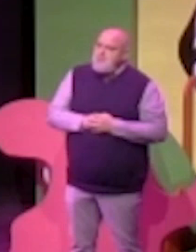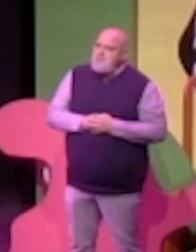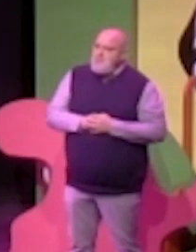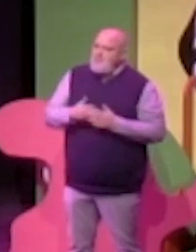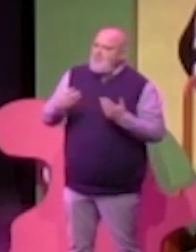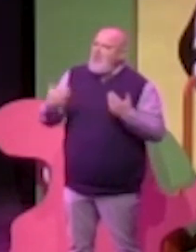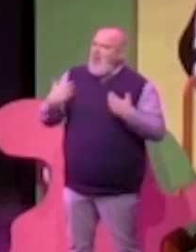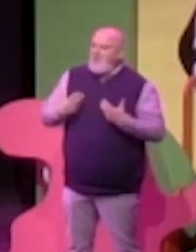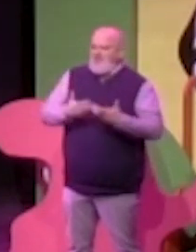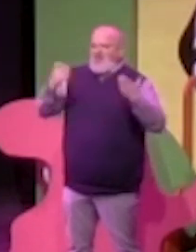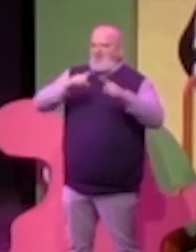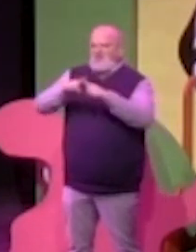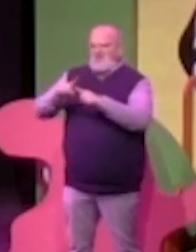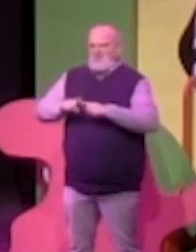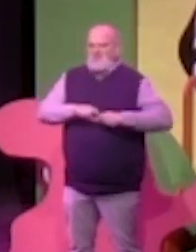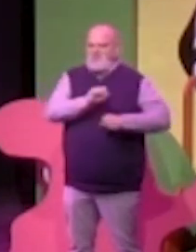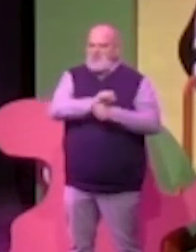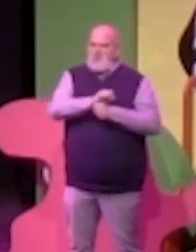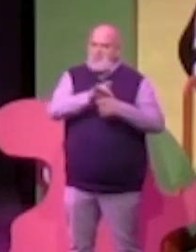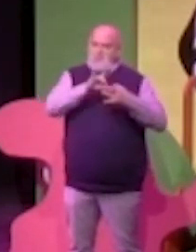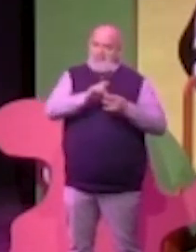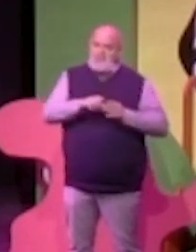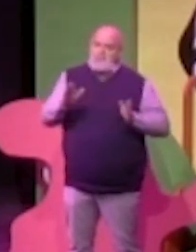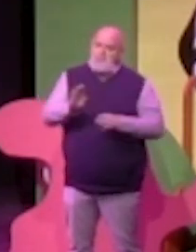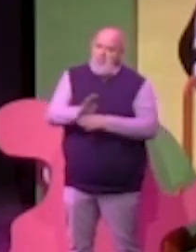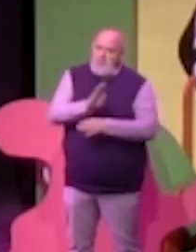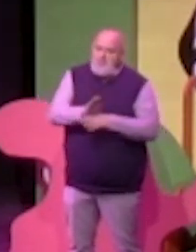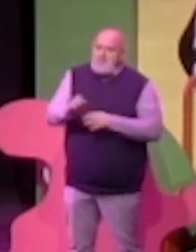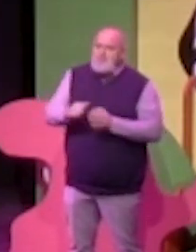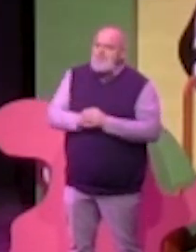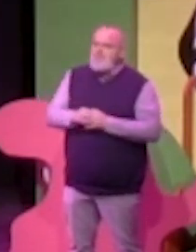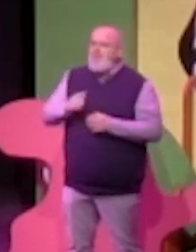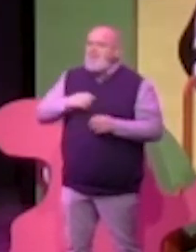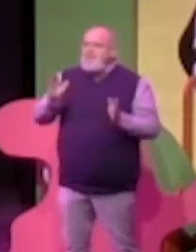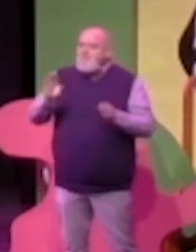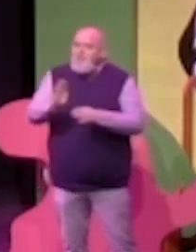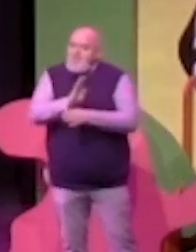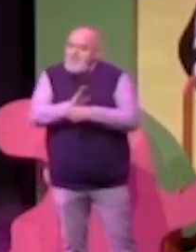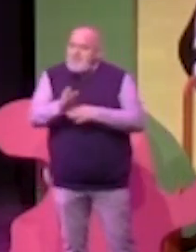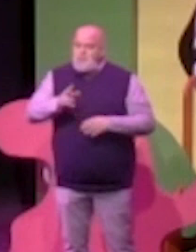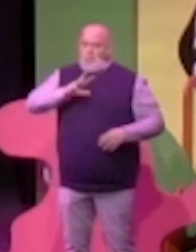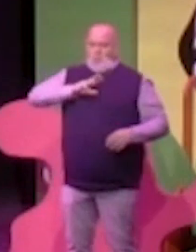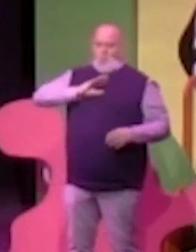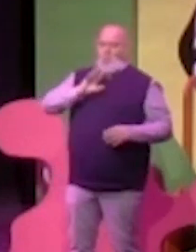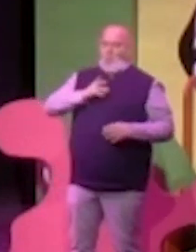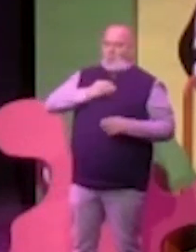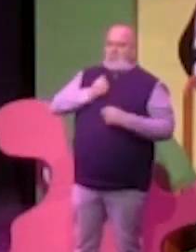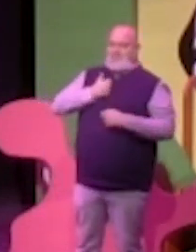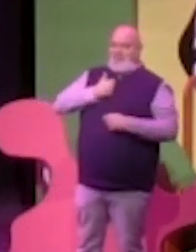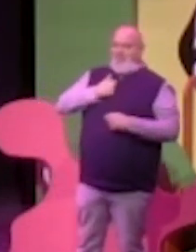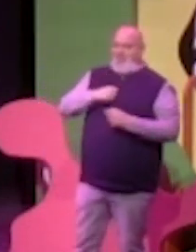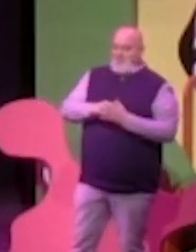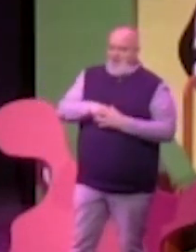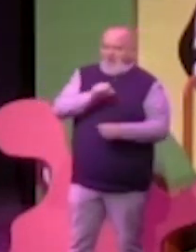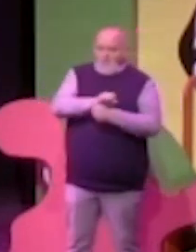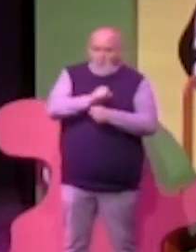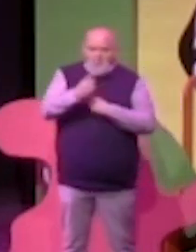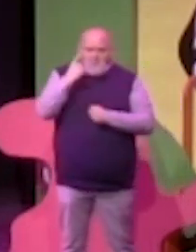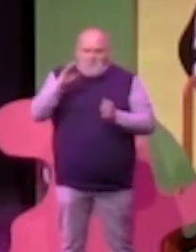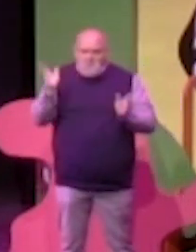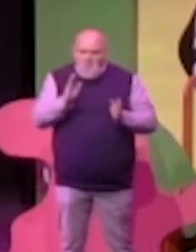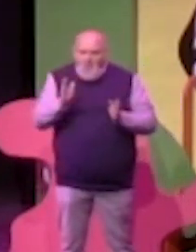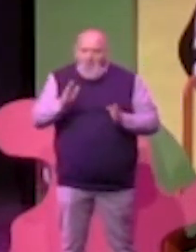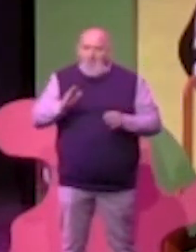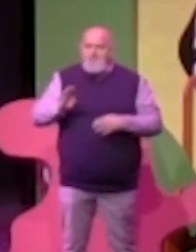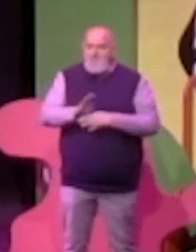I've held a lot of positions relative to small business. I've been a small business owner for 20 years. I've worked for a couple of small business